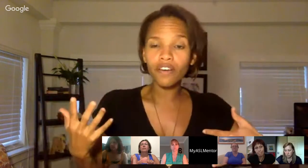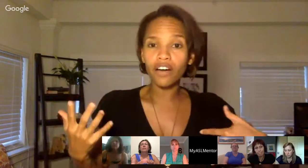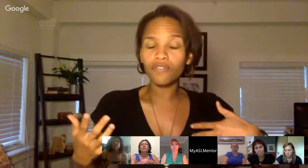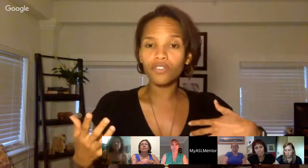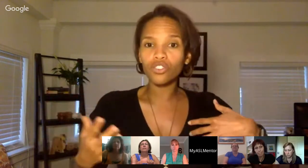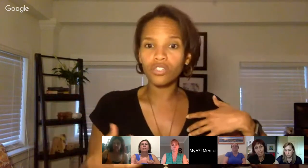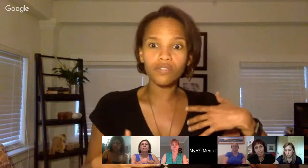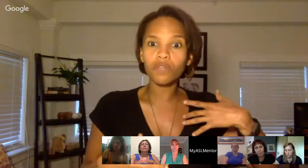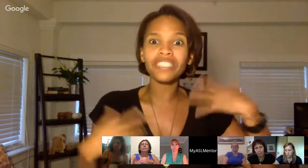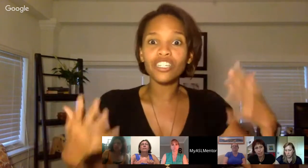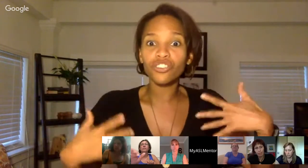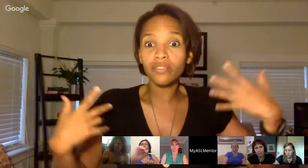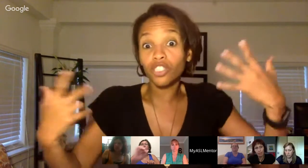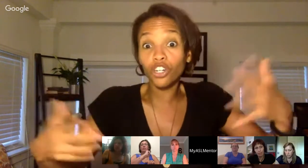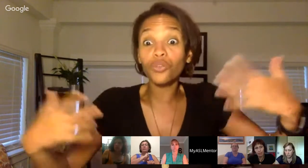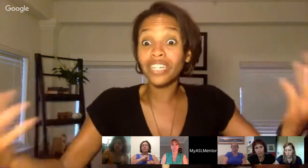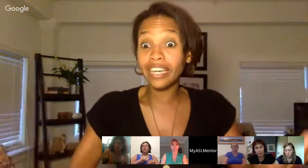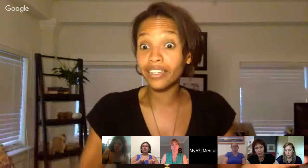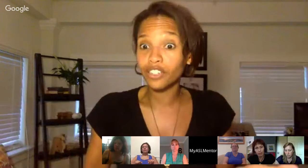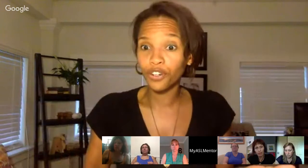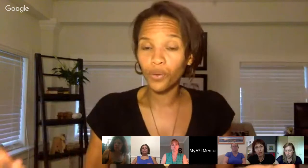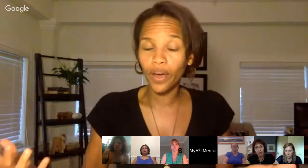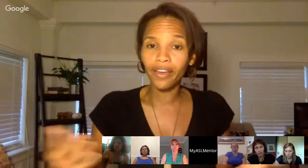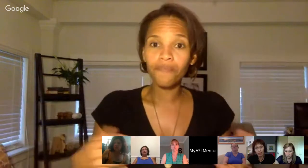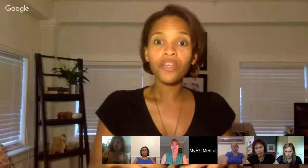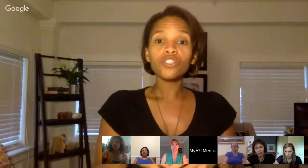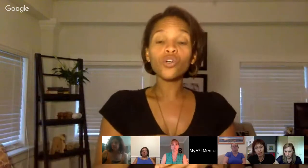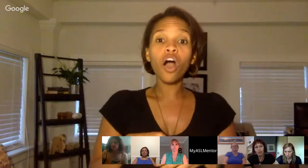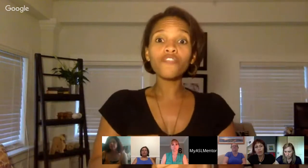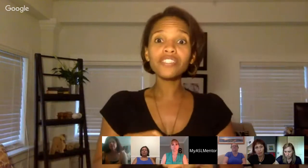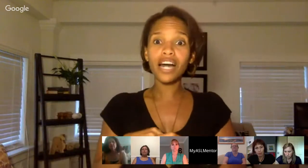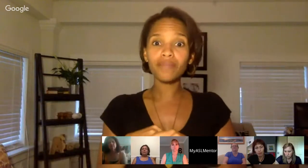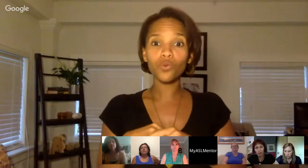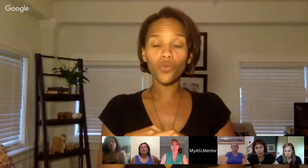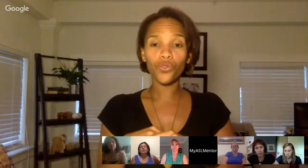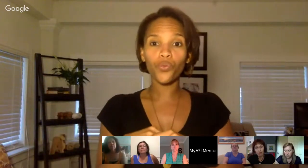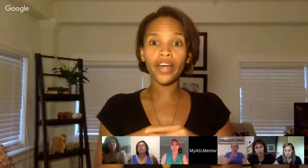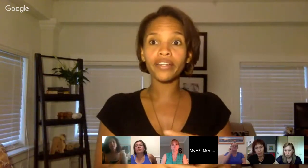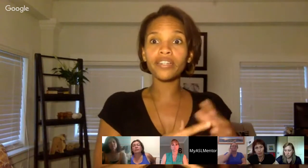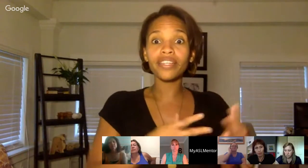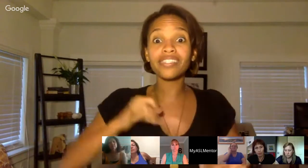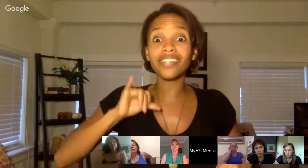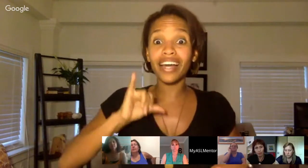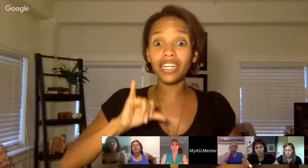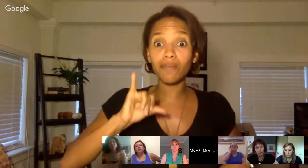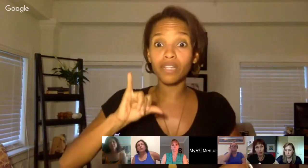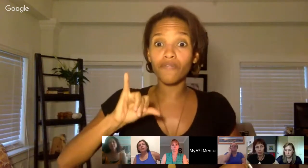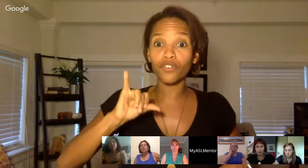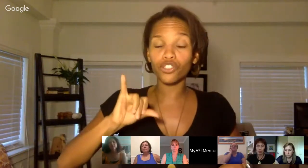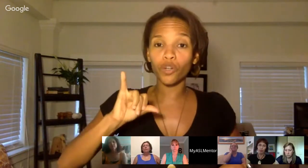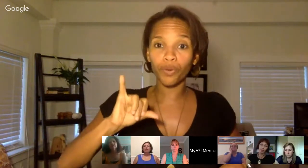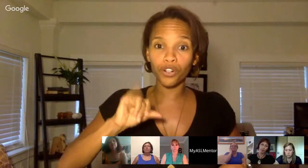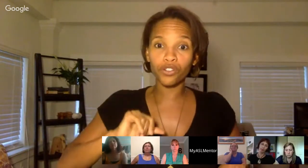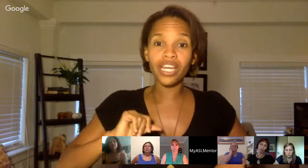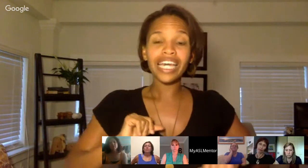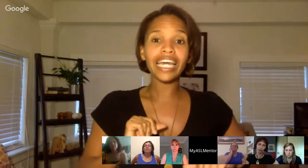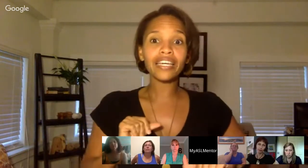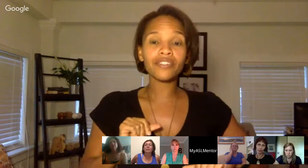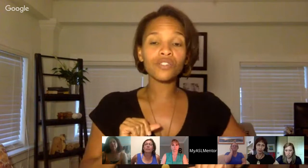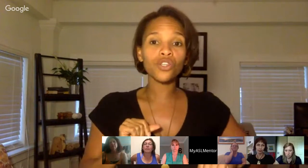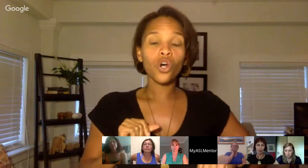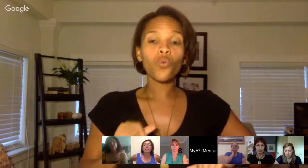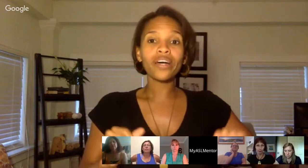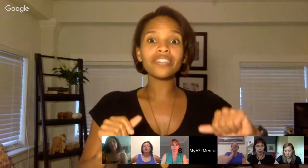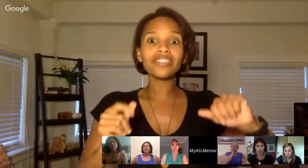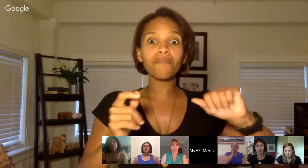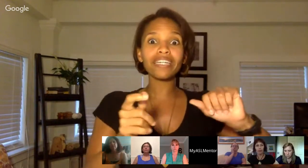potentially start using it in a different way. So oftentimes when this sign comes up for interpreters